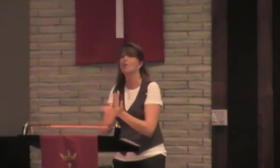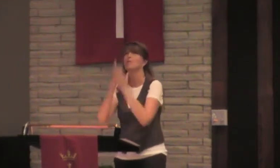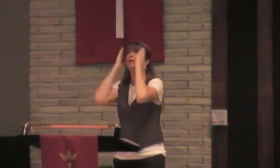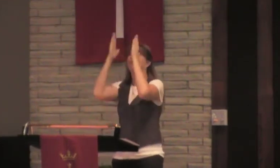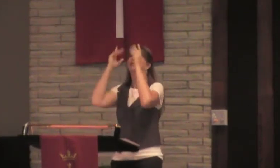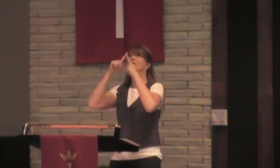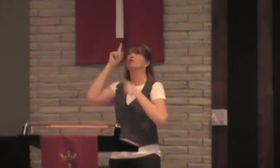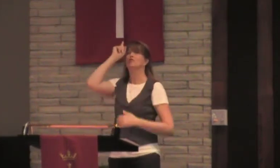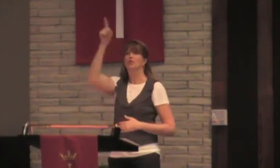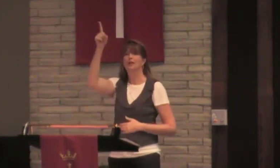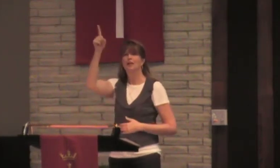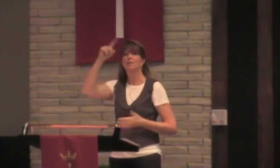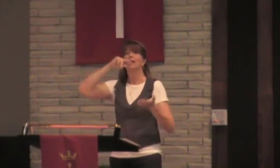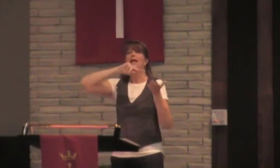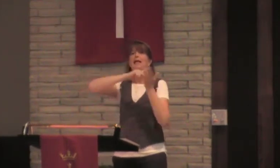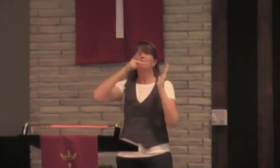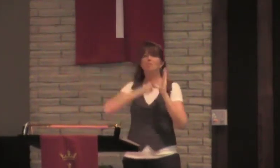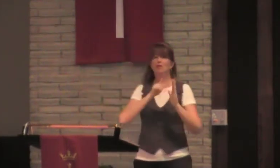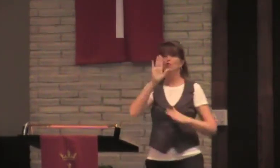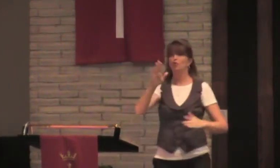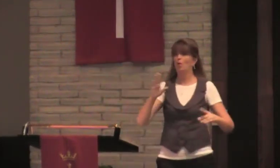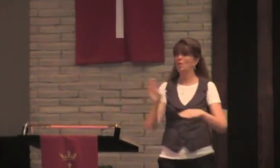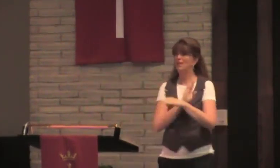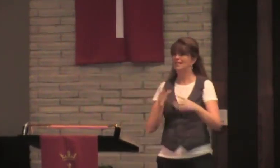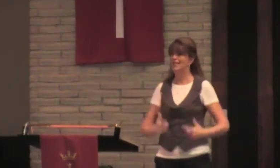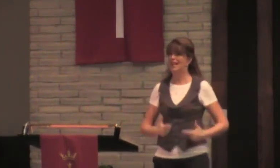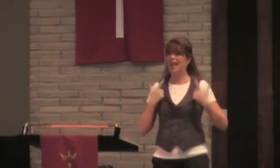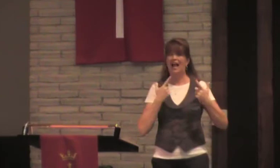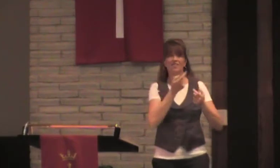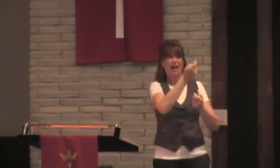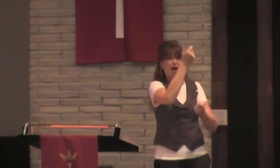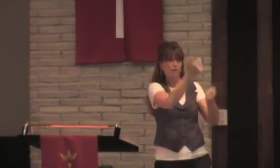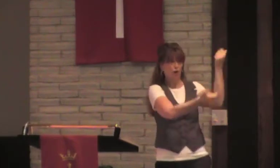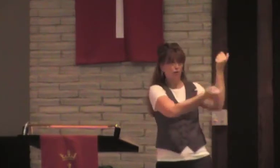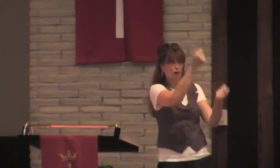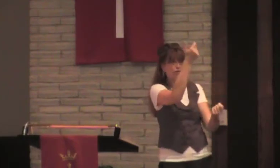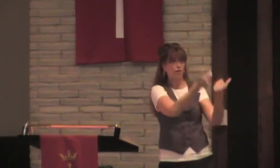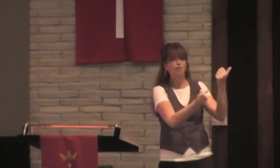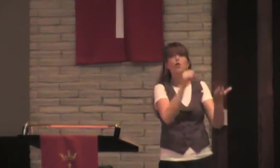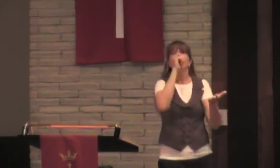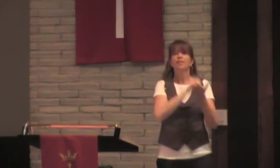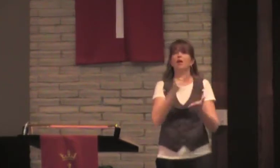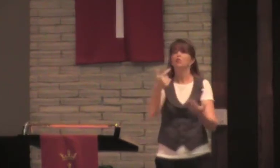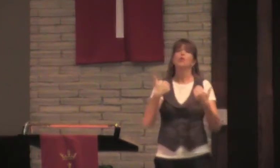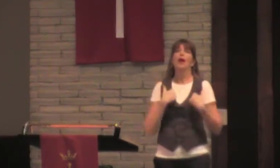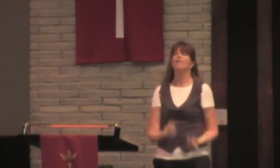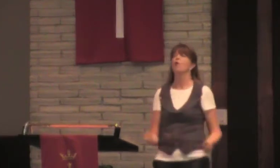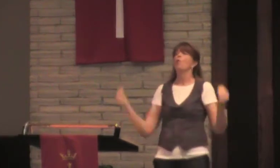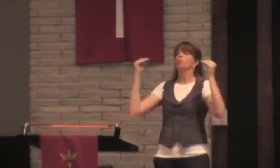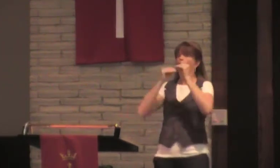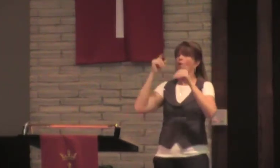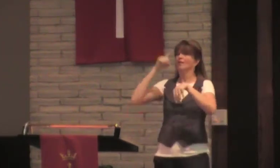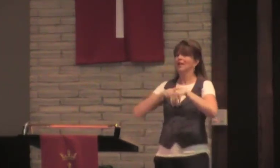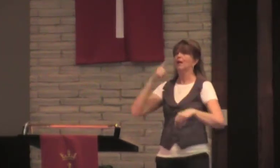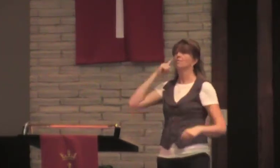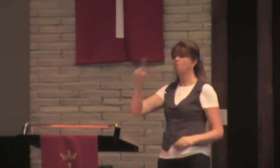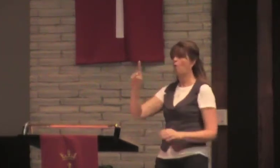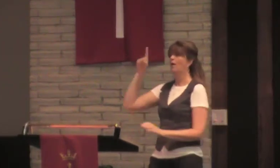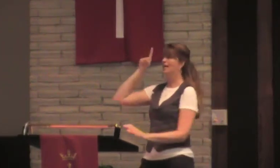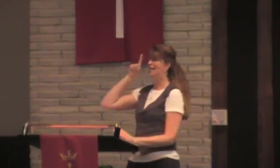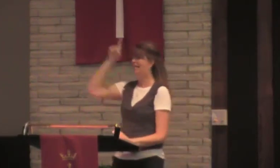Lord or cutting out being attentive to Him. It means getting rid of